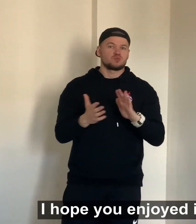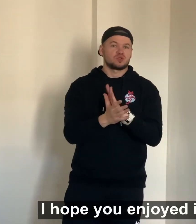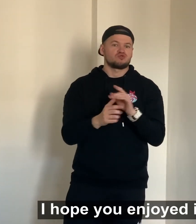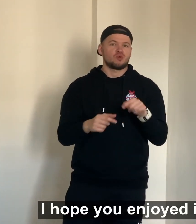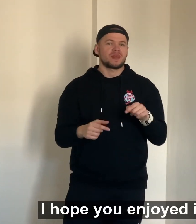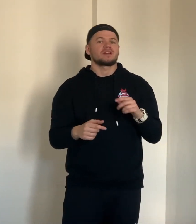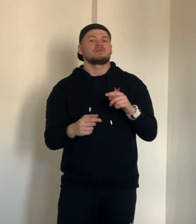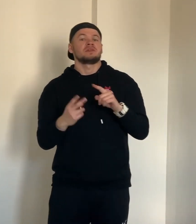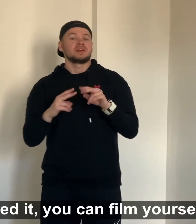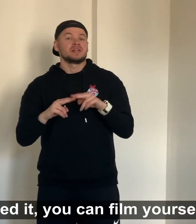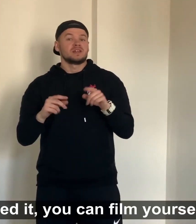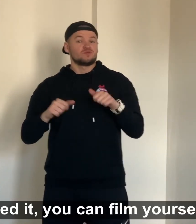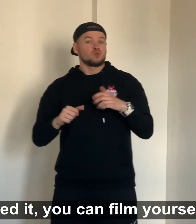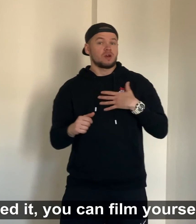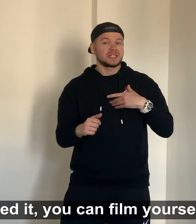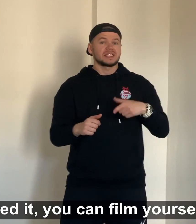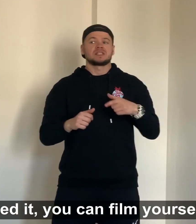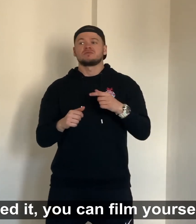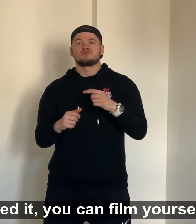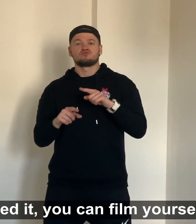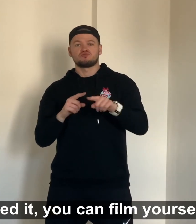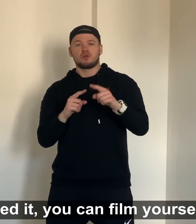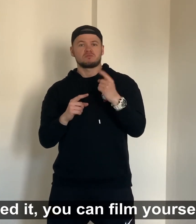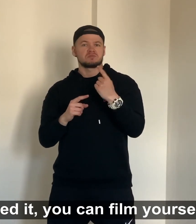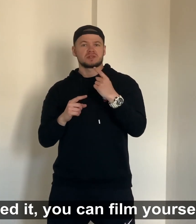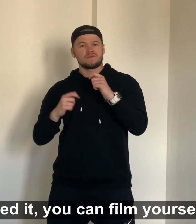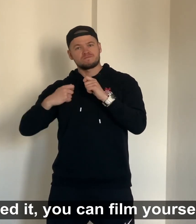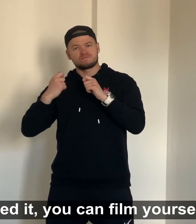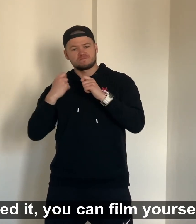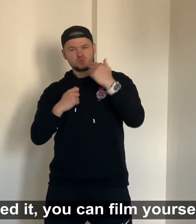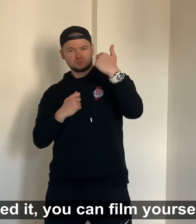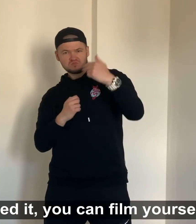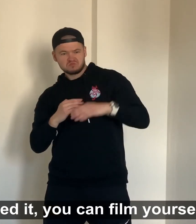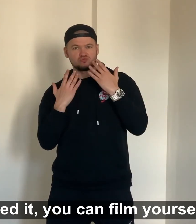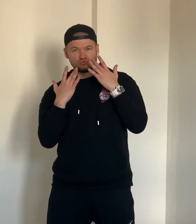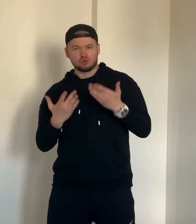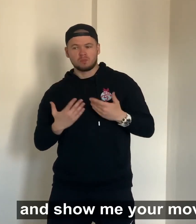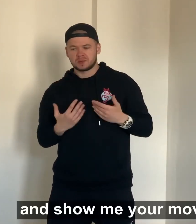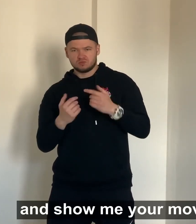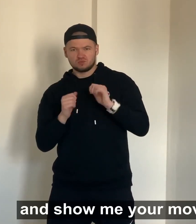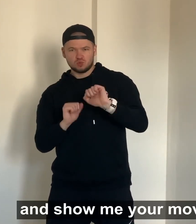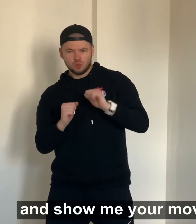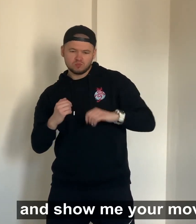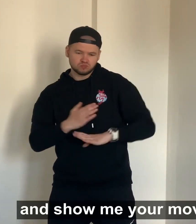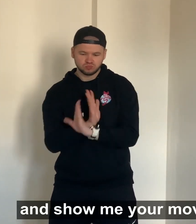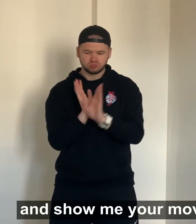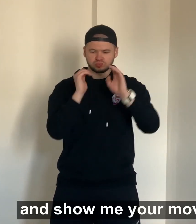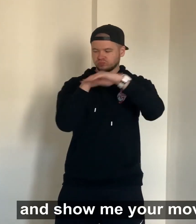it. If you liked it, you can film yourself doing waving and show me your moves.